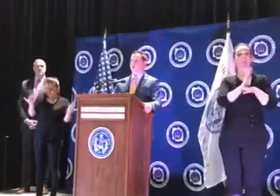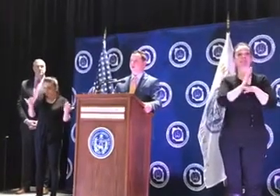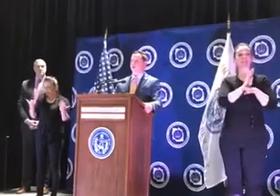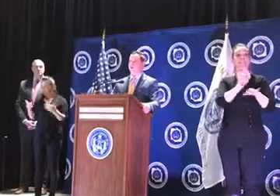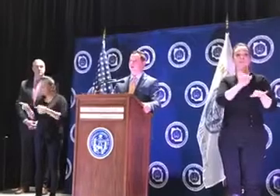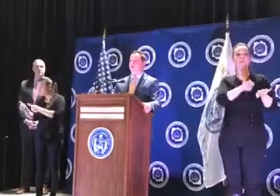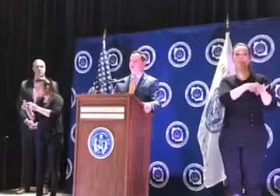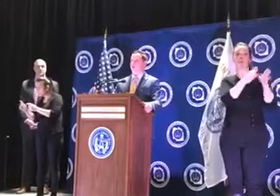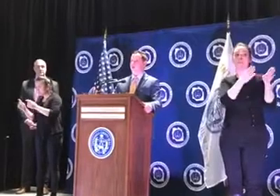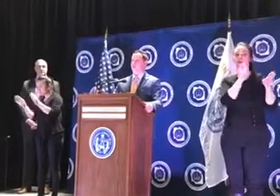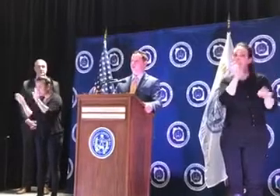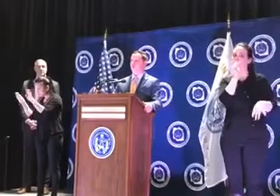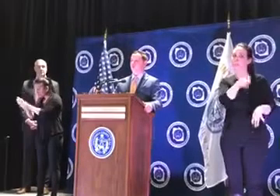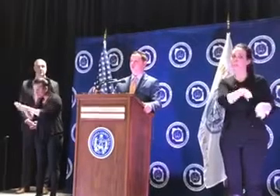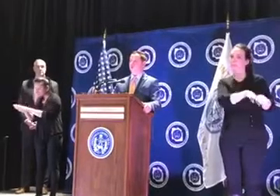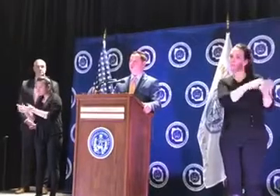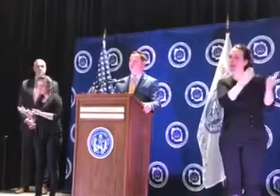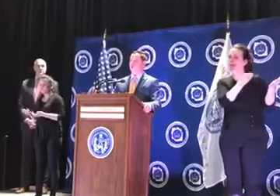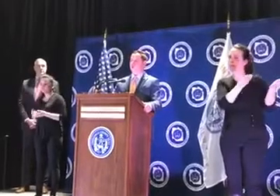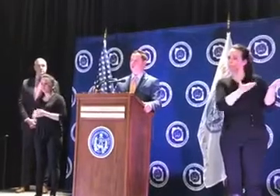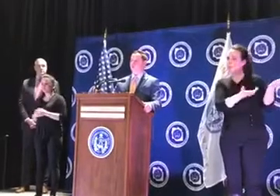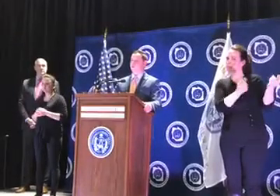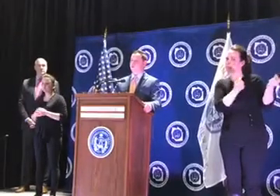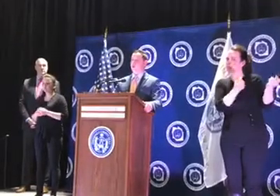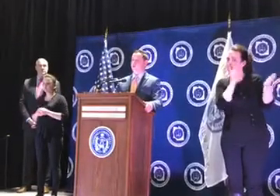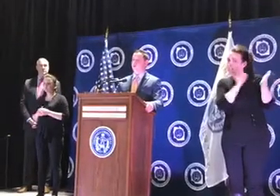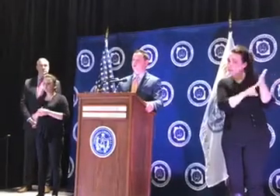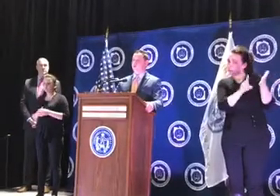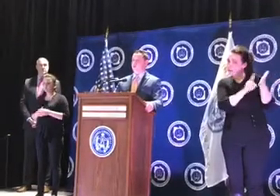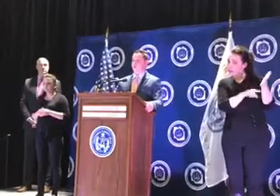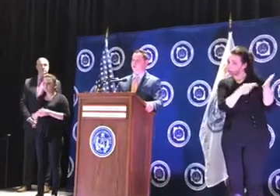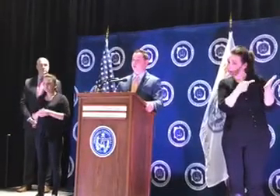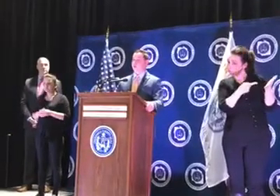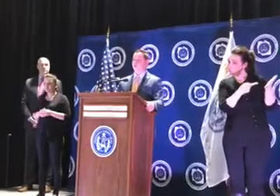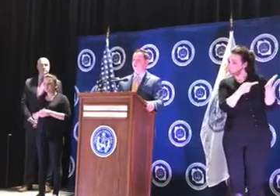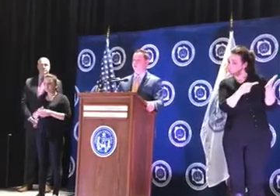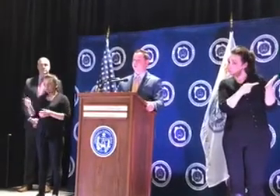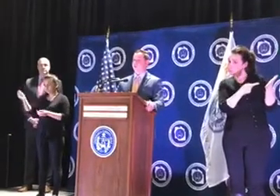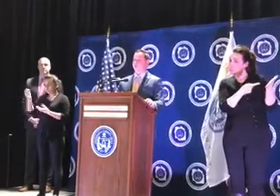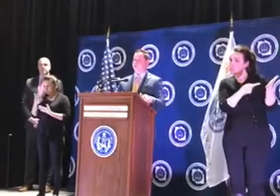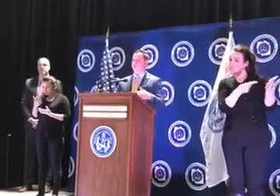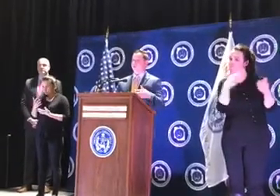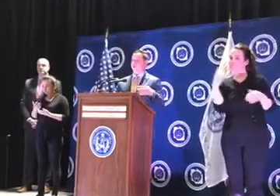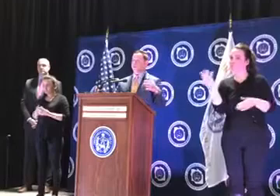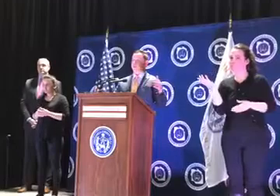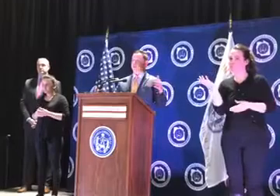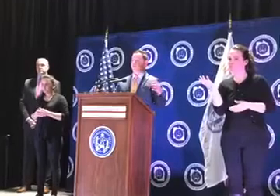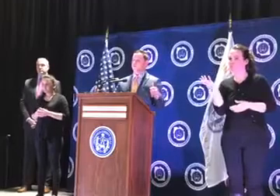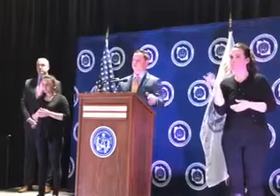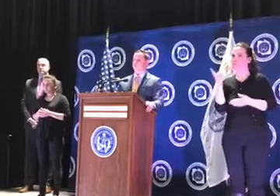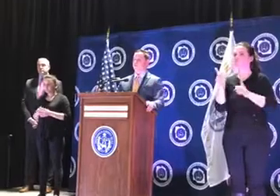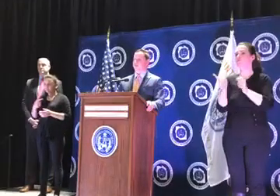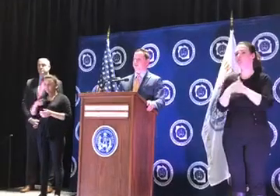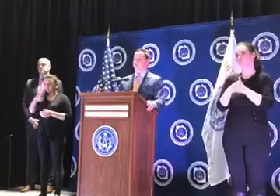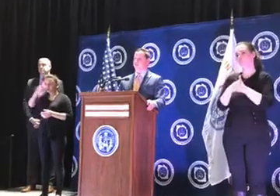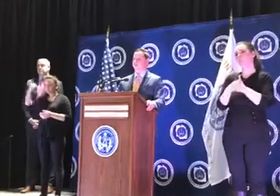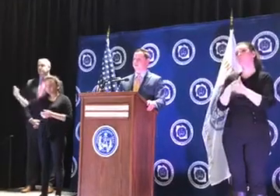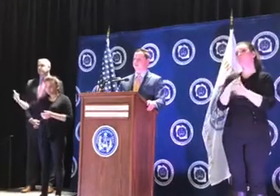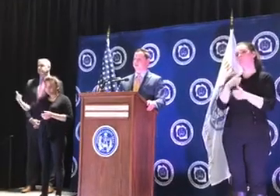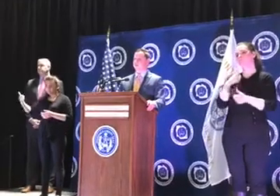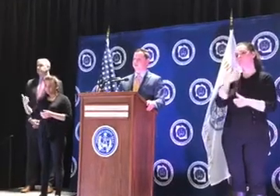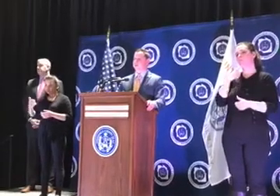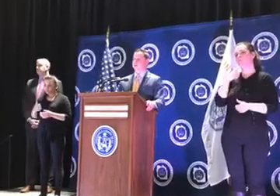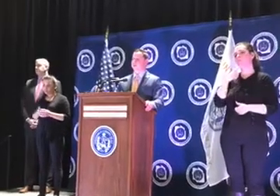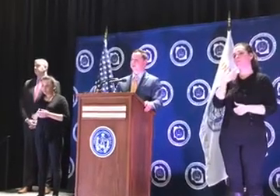be. If we were alerted of one, we would have our law department call them first. And second, if we felt that